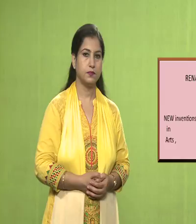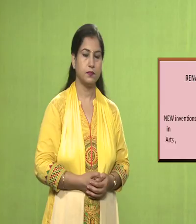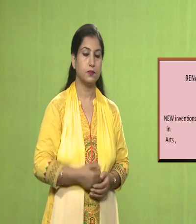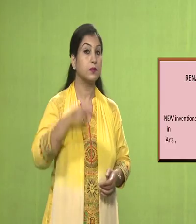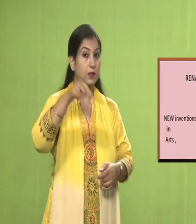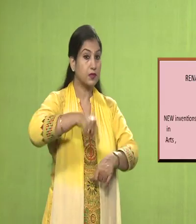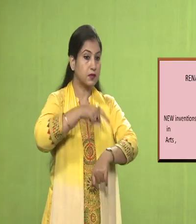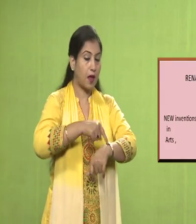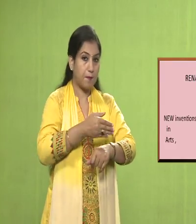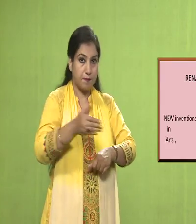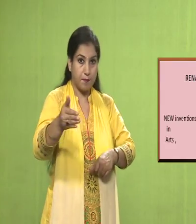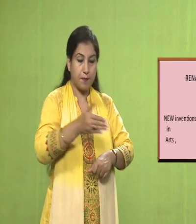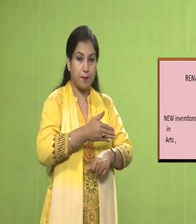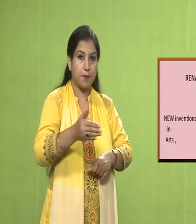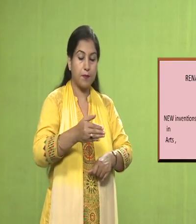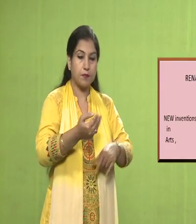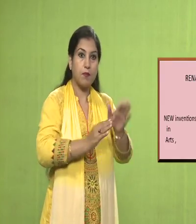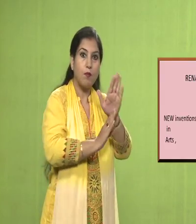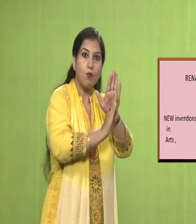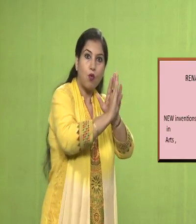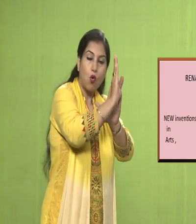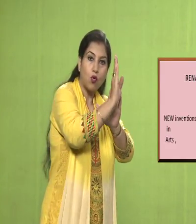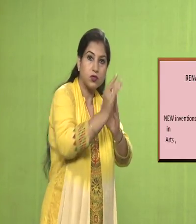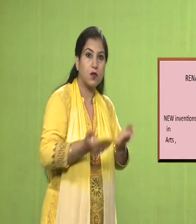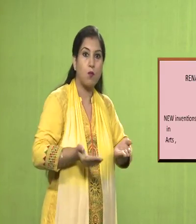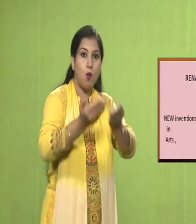During this period, great progress was made in the fields of arts,